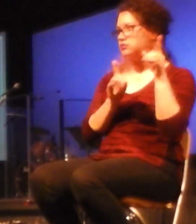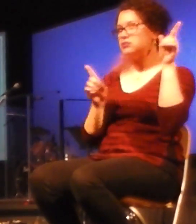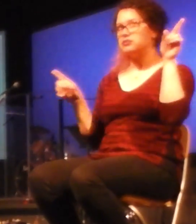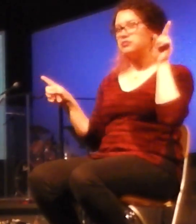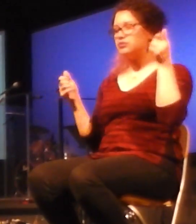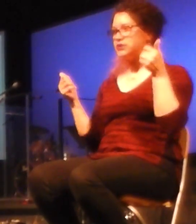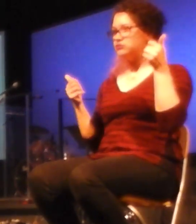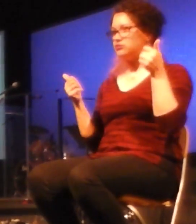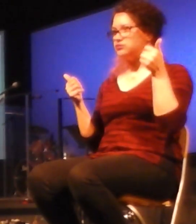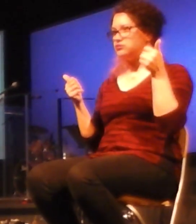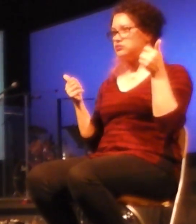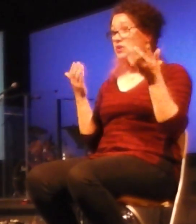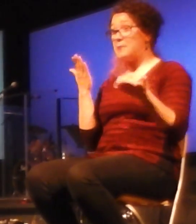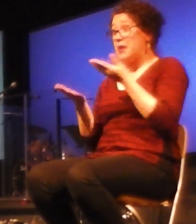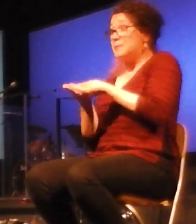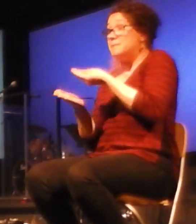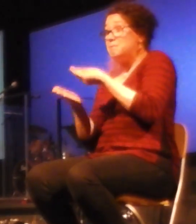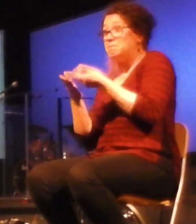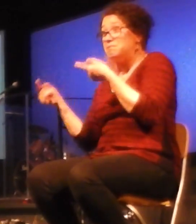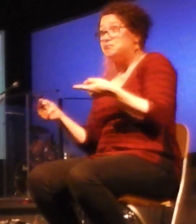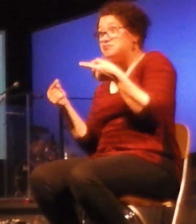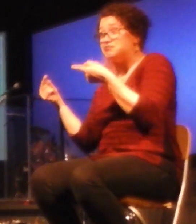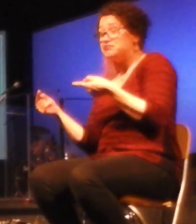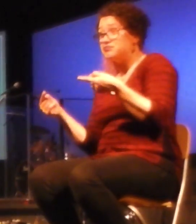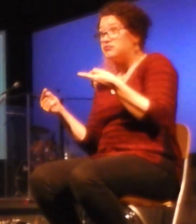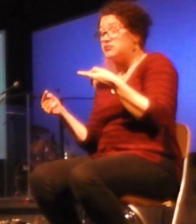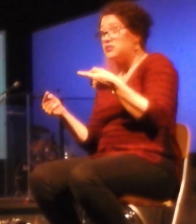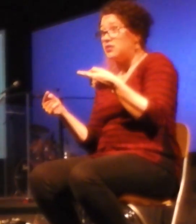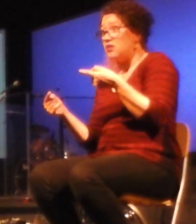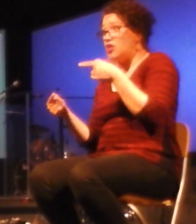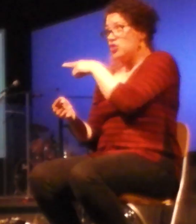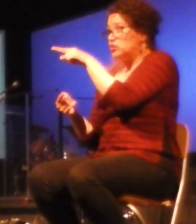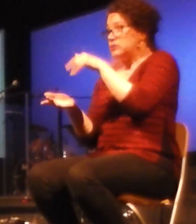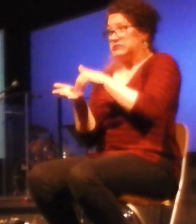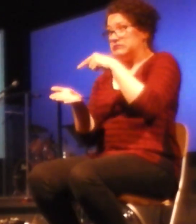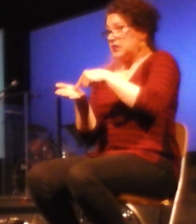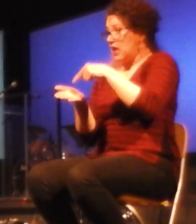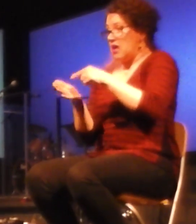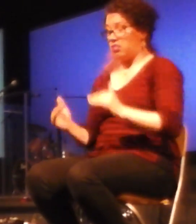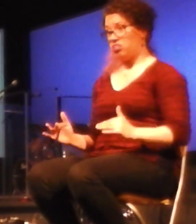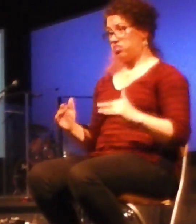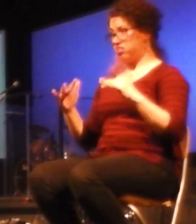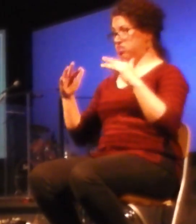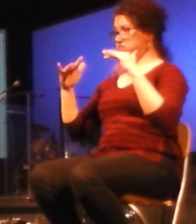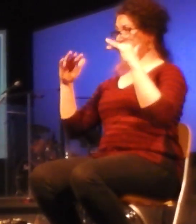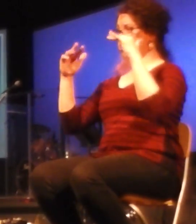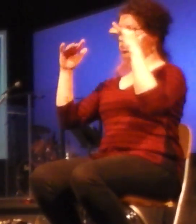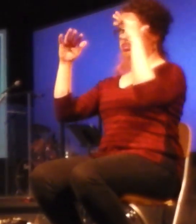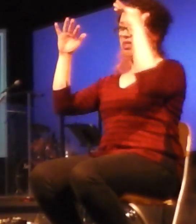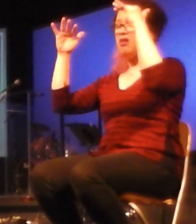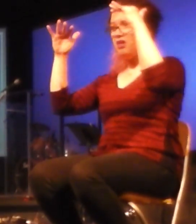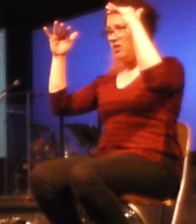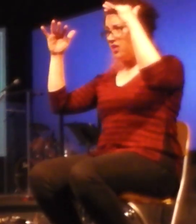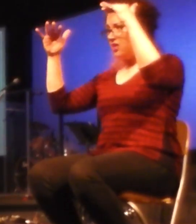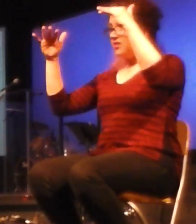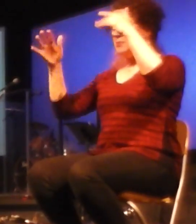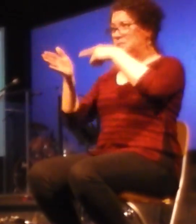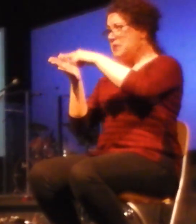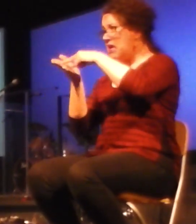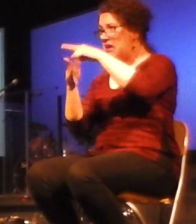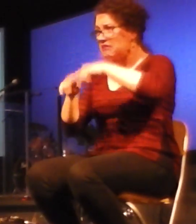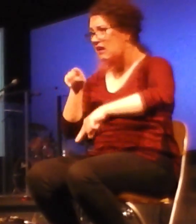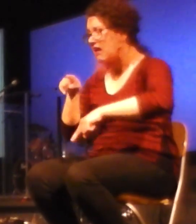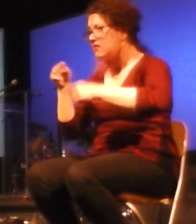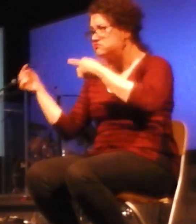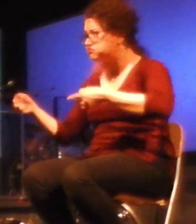in your exile? Maybe it's finances. Maybe some of you are like up to your eyeballs in debt. And you just can't see a way out because you're